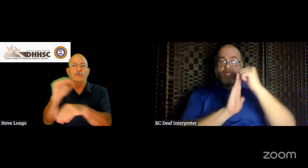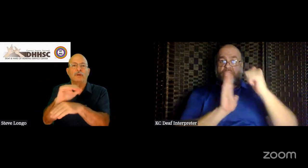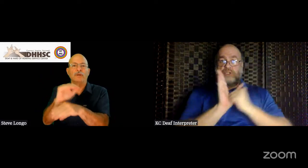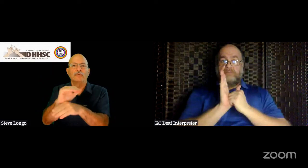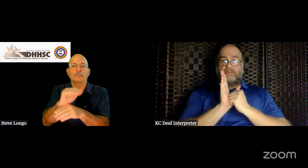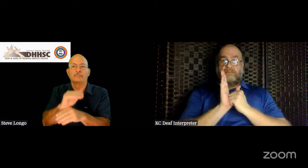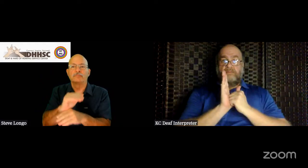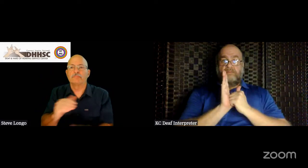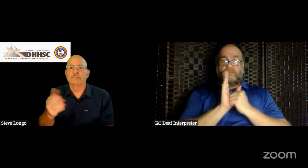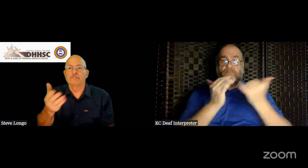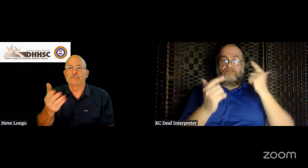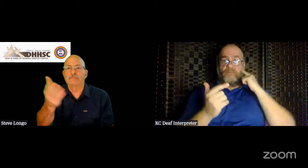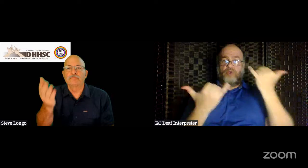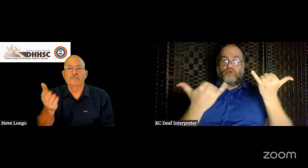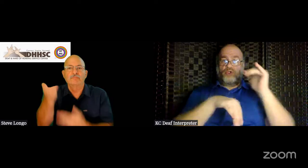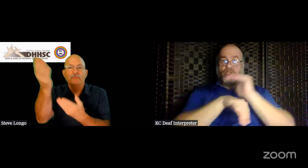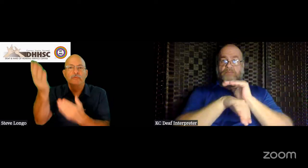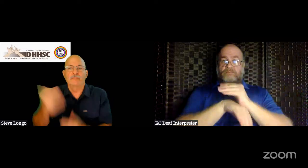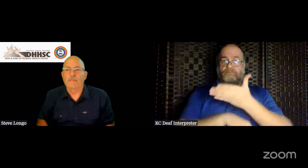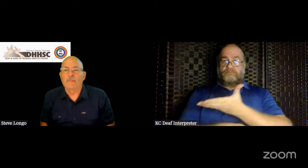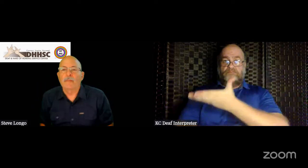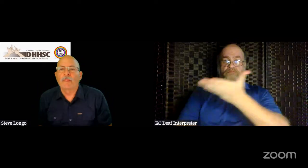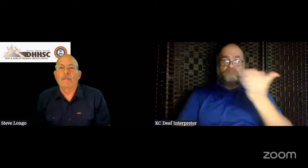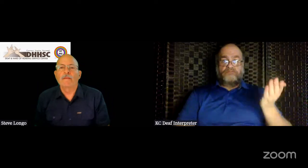a motion to approve the agenda.